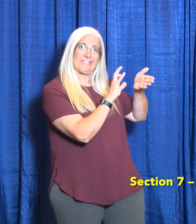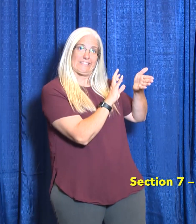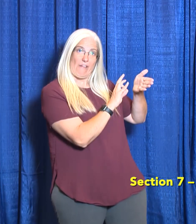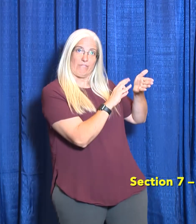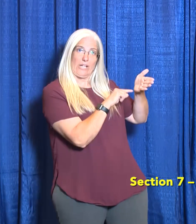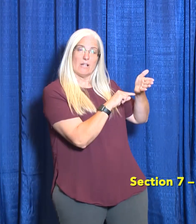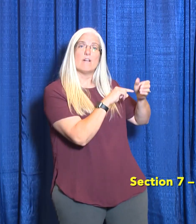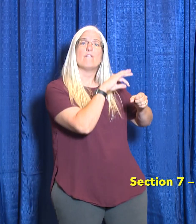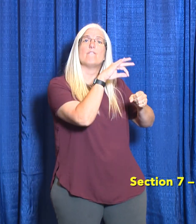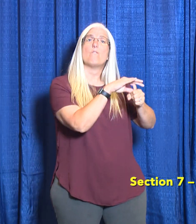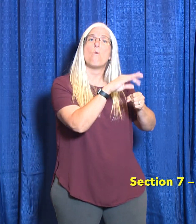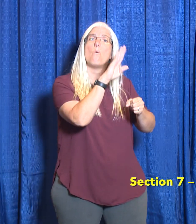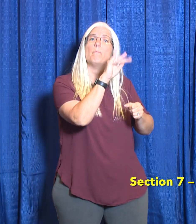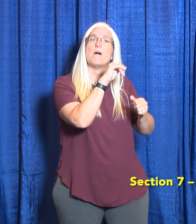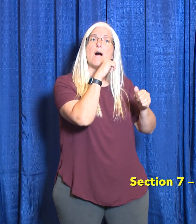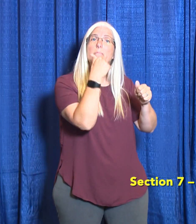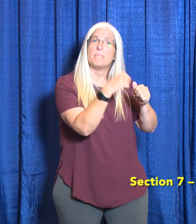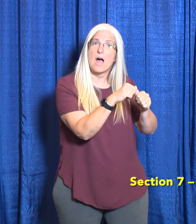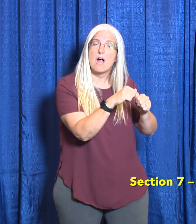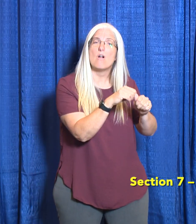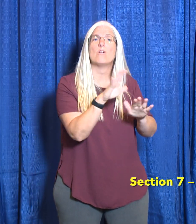Section 7. Vote by mail.